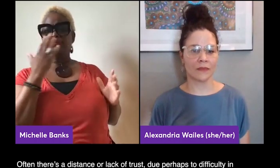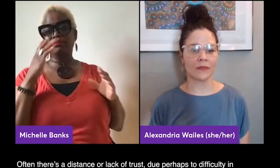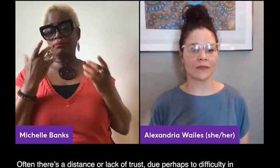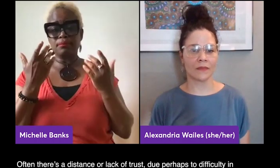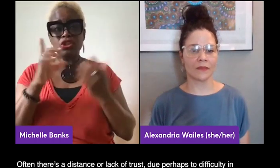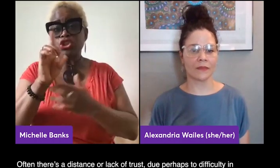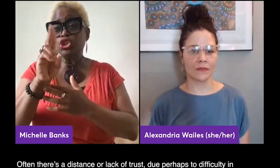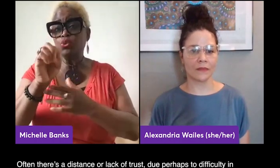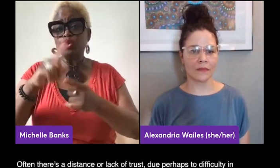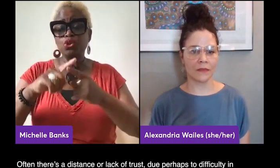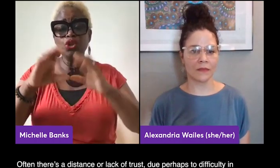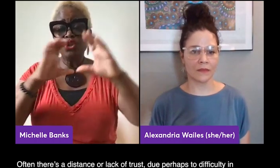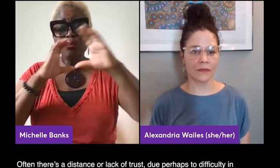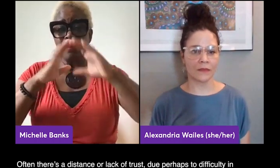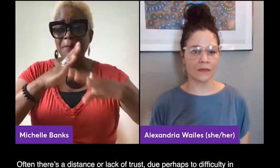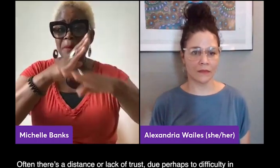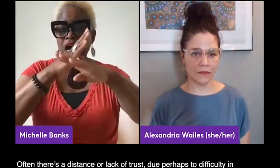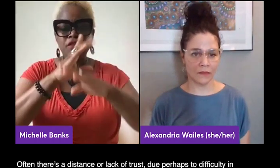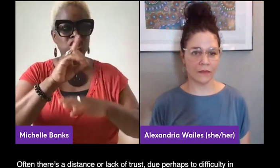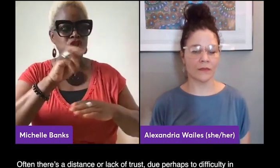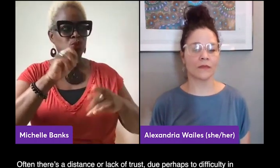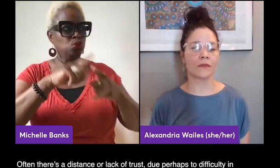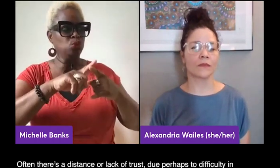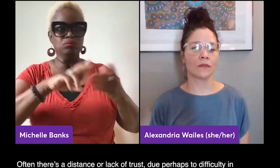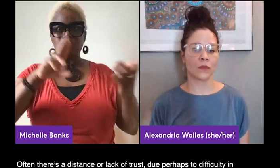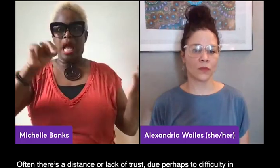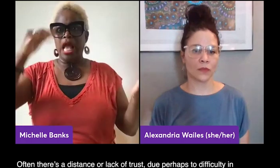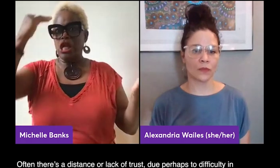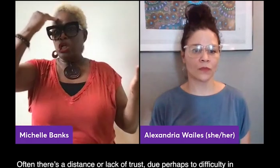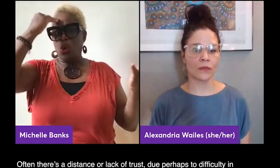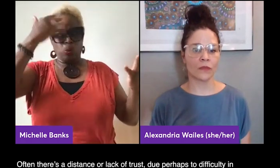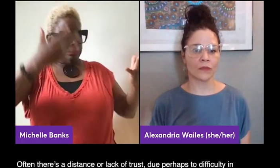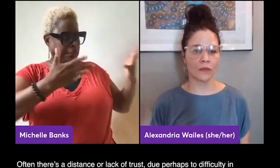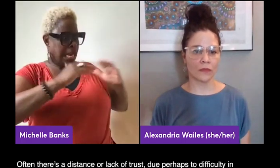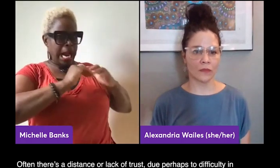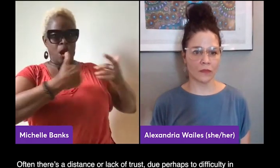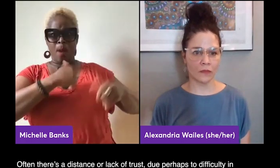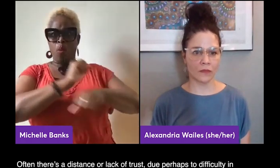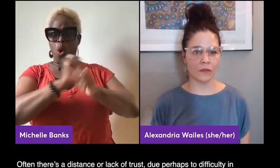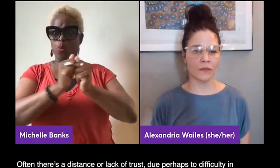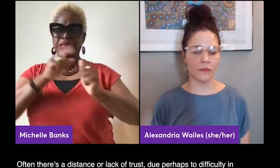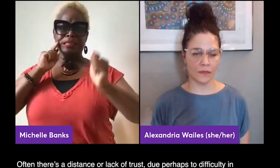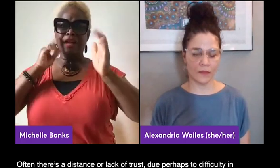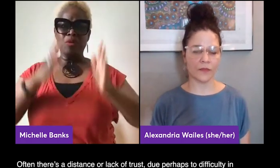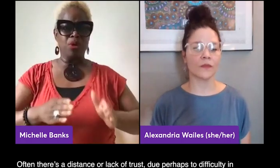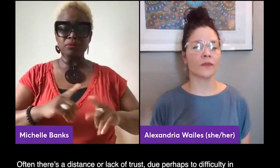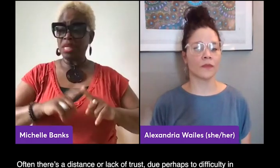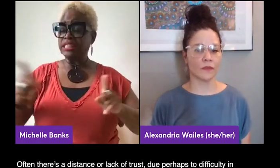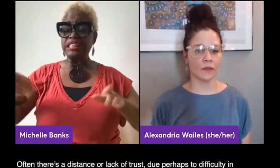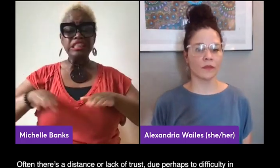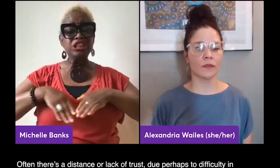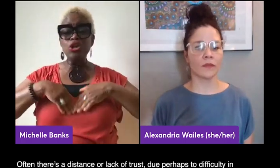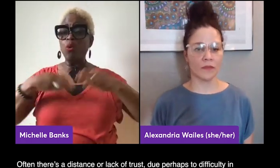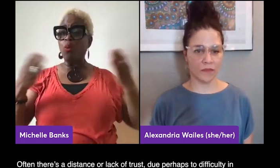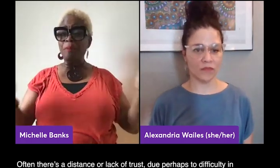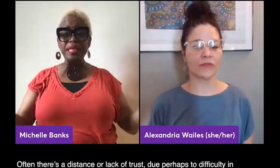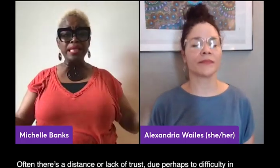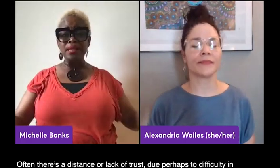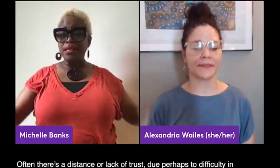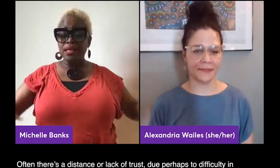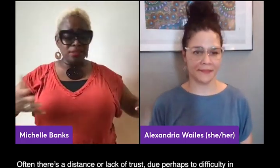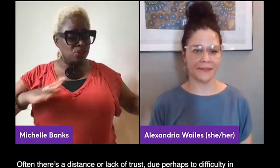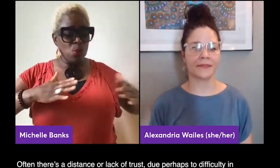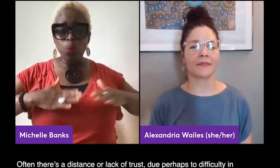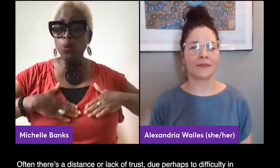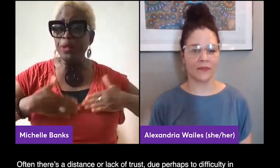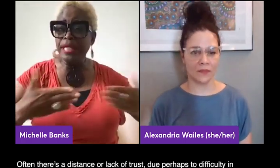Often there's a distance or lack of trust, due perhaps to difficulty in communicating or not knowing how to work with a deaf